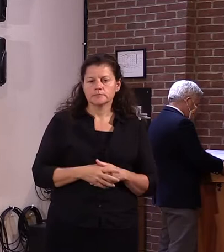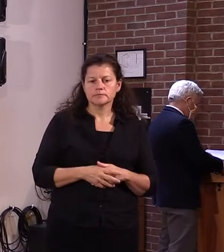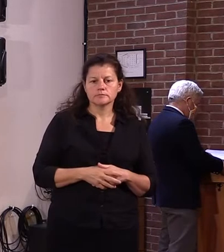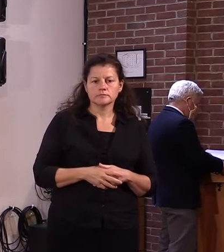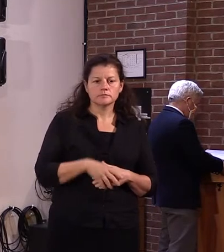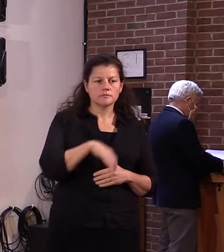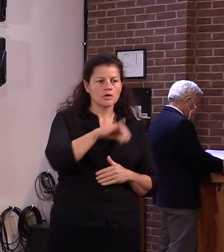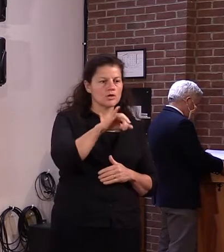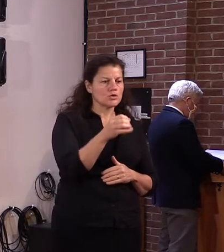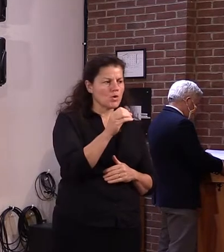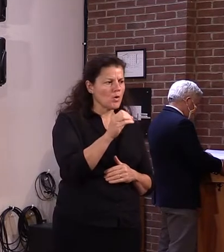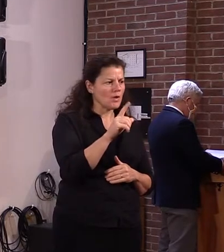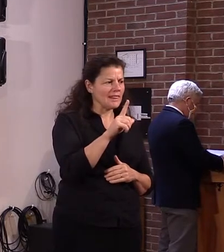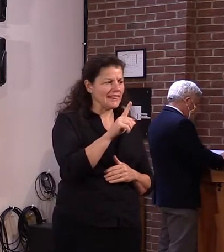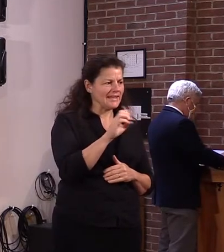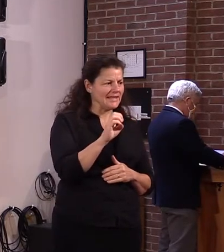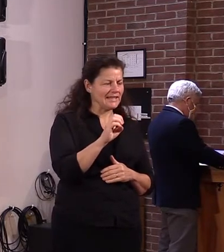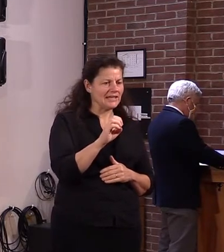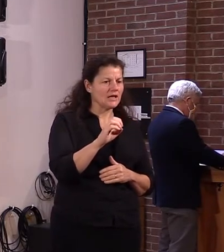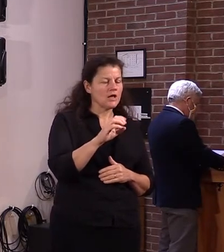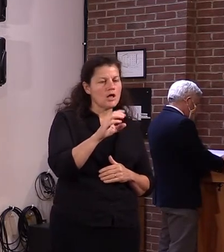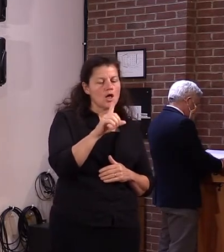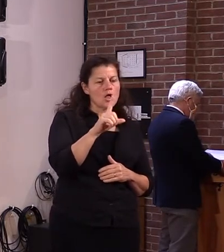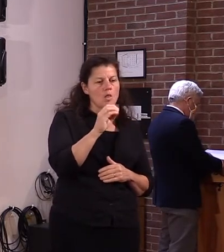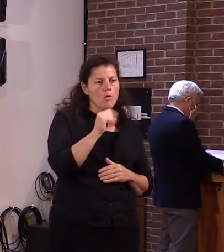Joe Lee, Local 22.